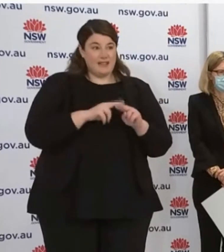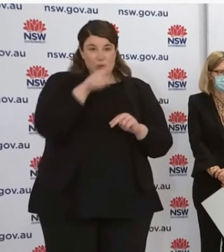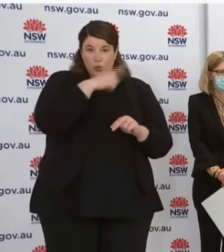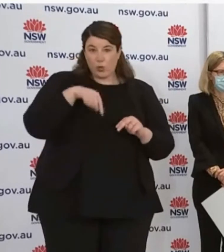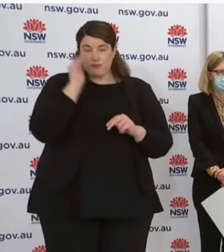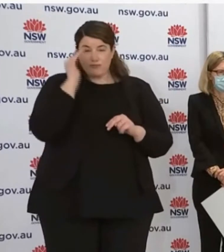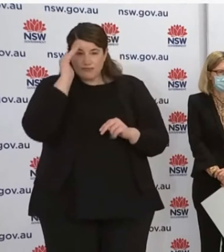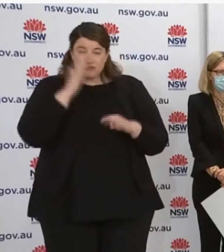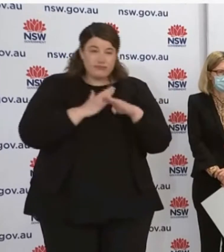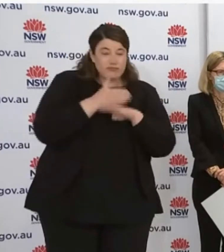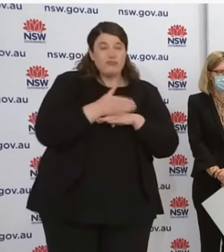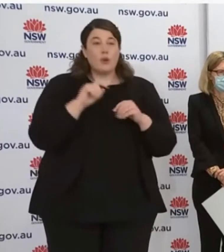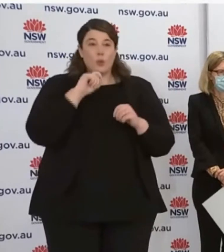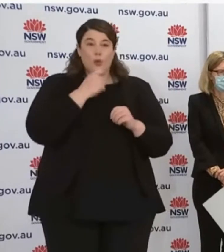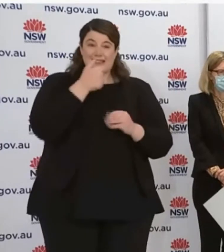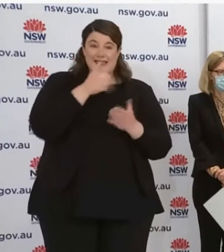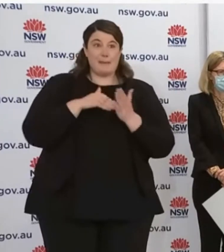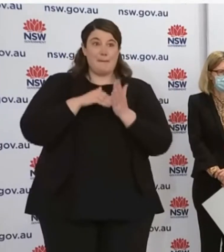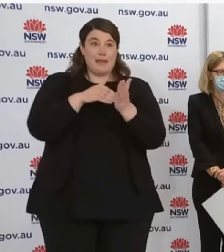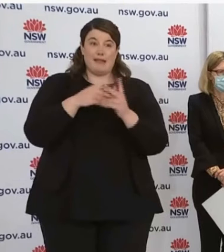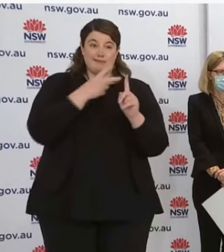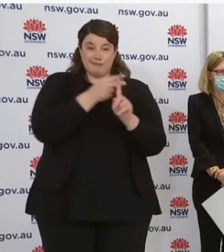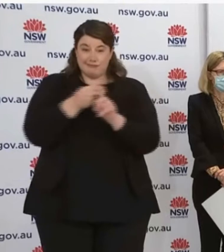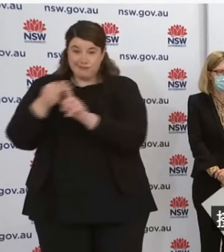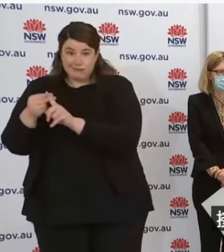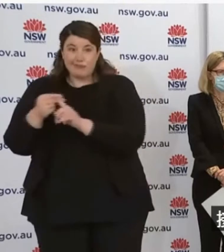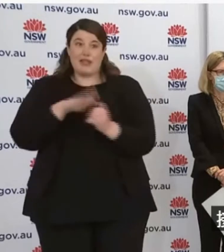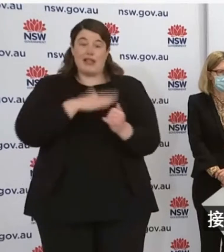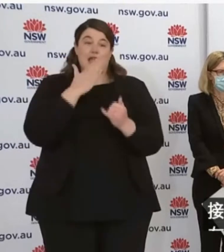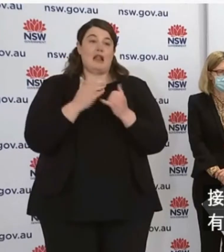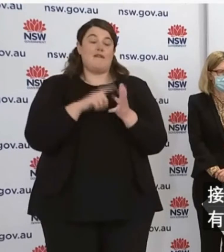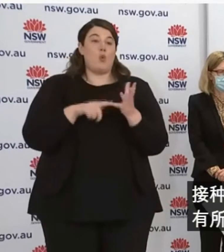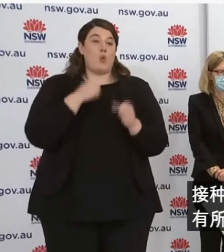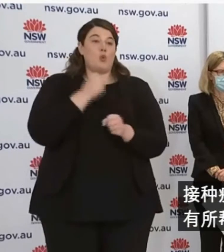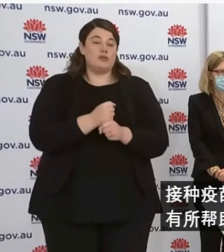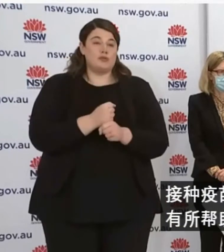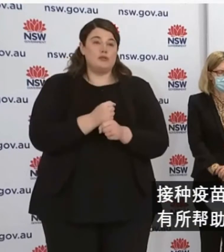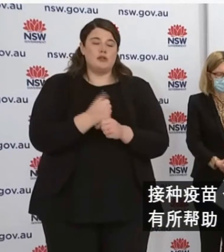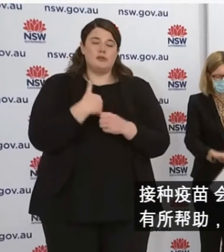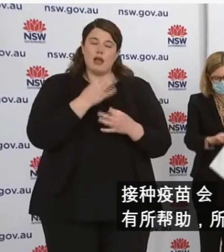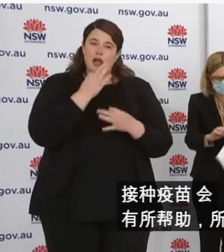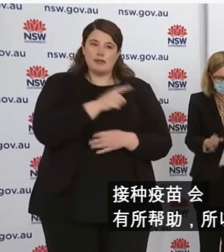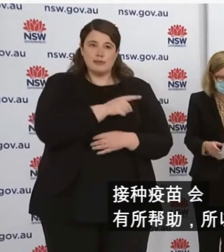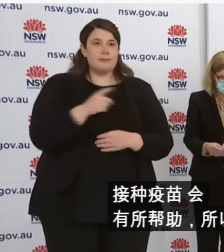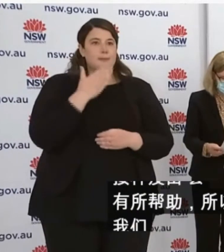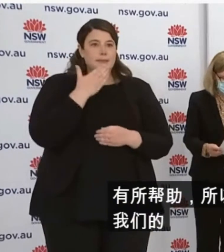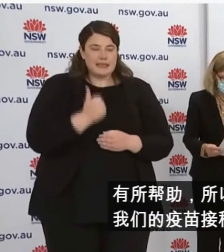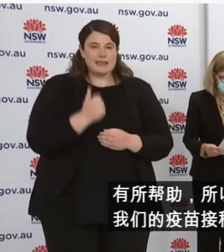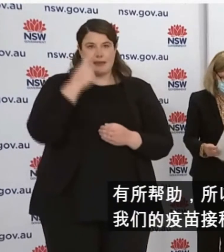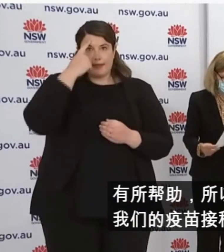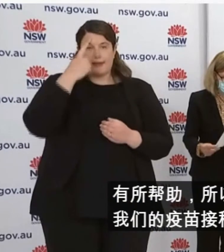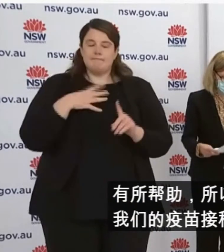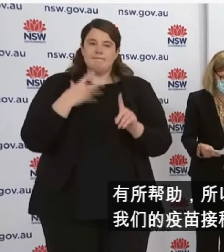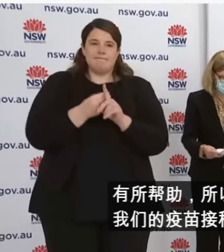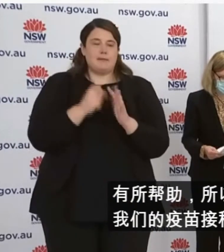work hard, we can get to that 6 million target by the end of August, and these extra doses, of course, will help. So I'm urging everybody to continue getting